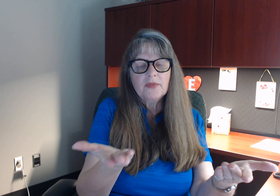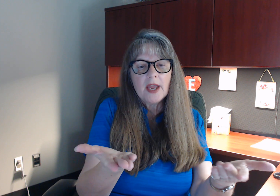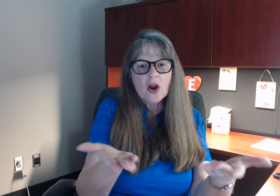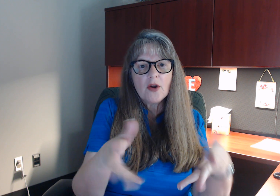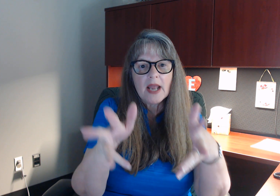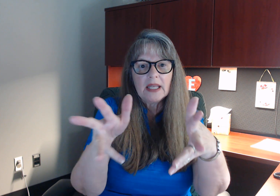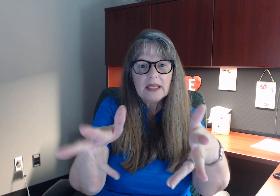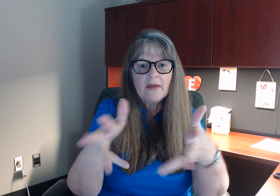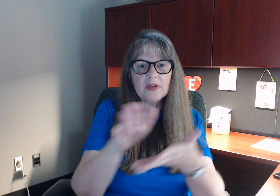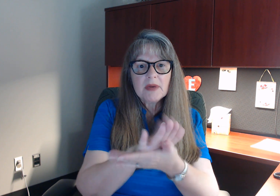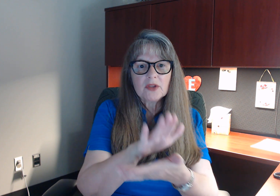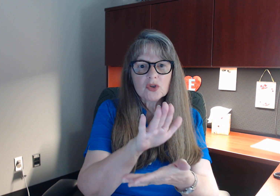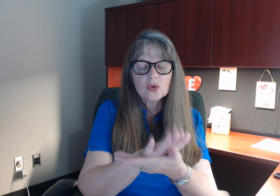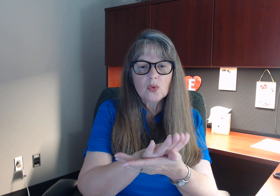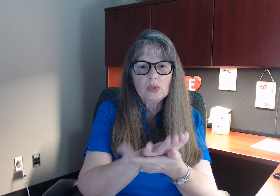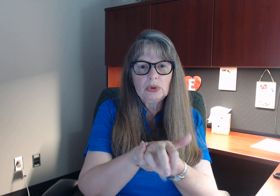there and I left him at the school,